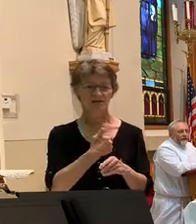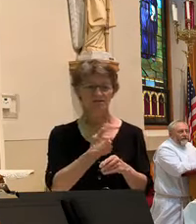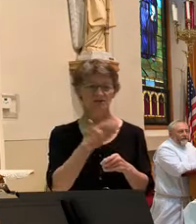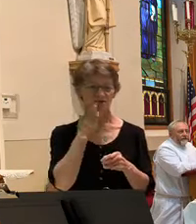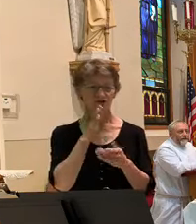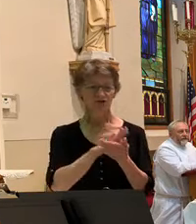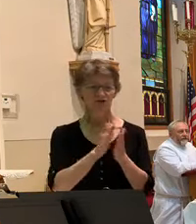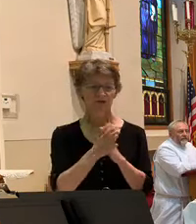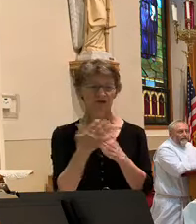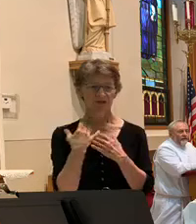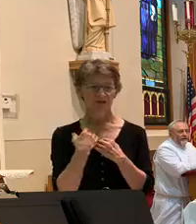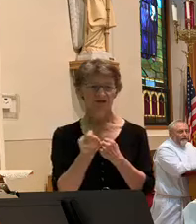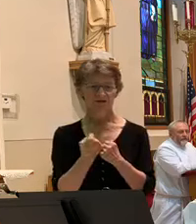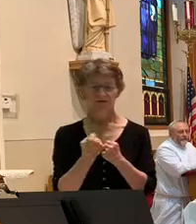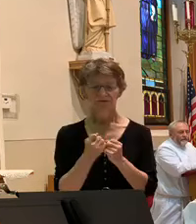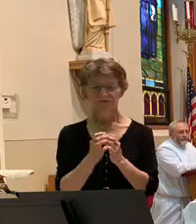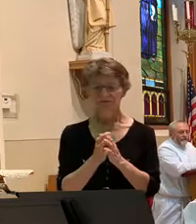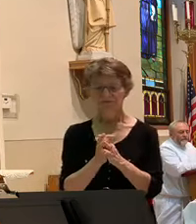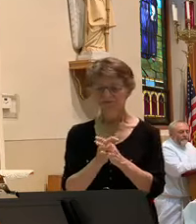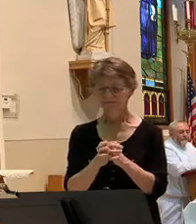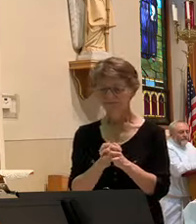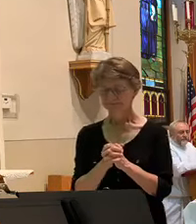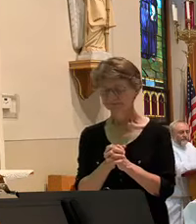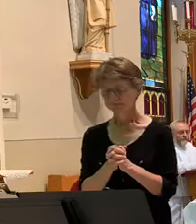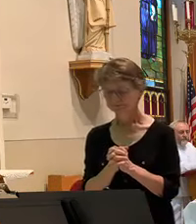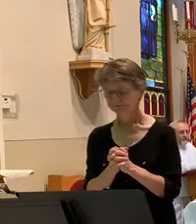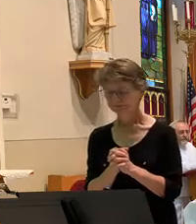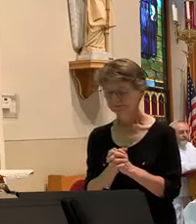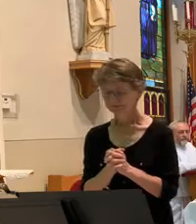and my soul shall be healed.